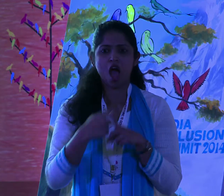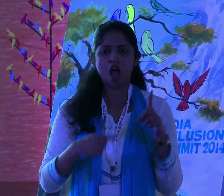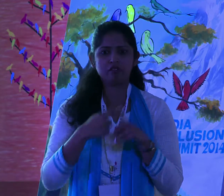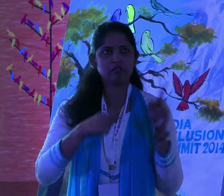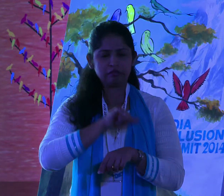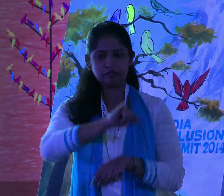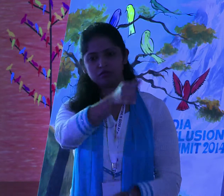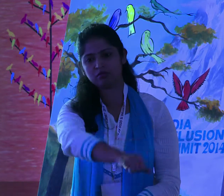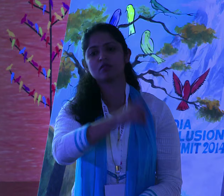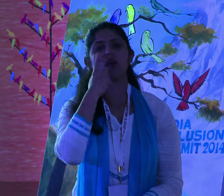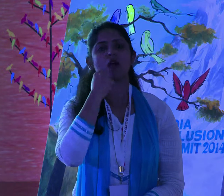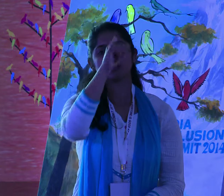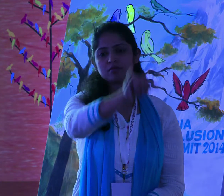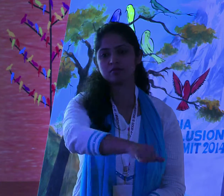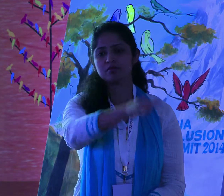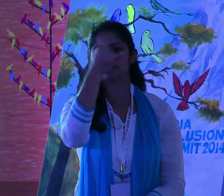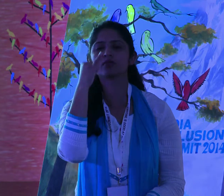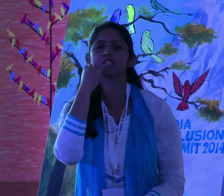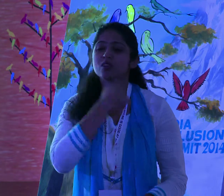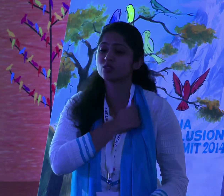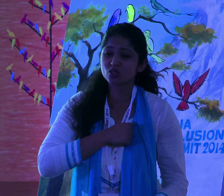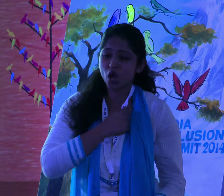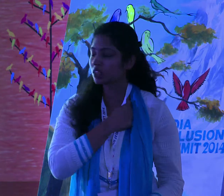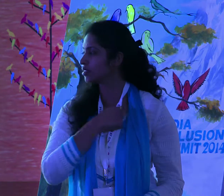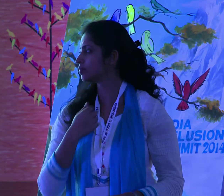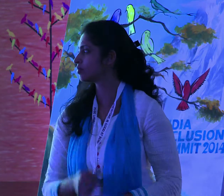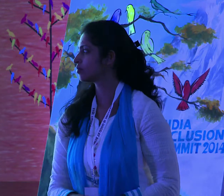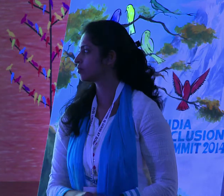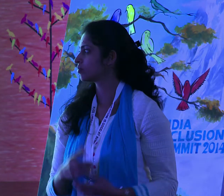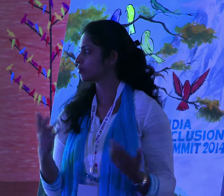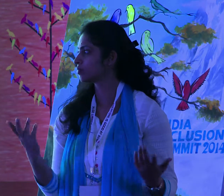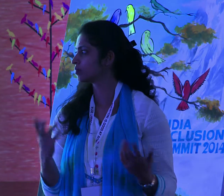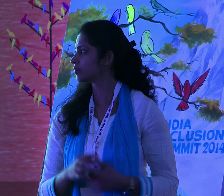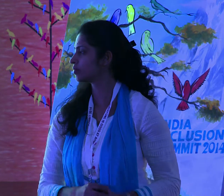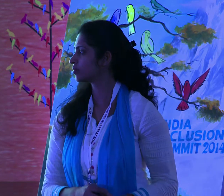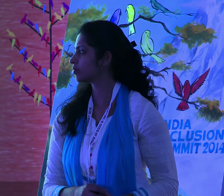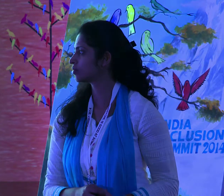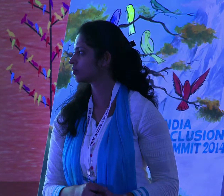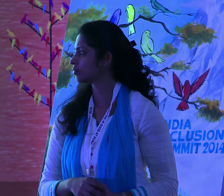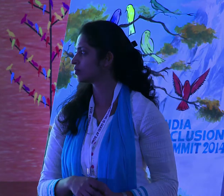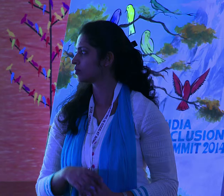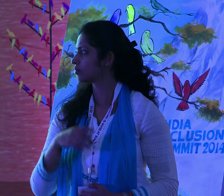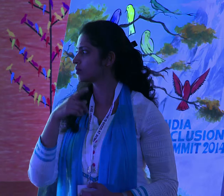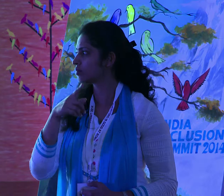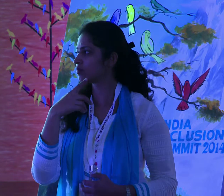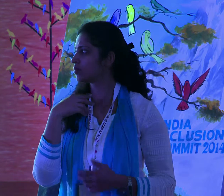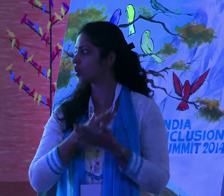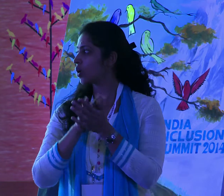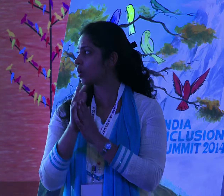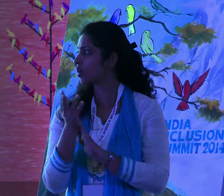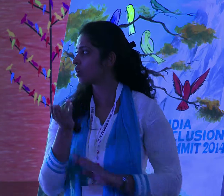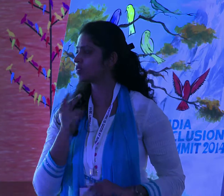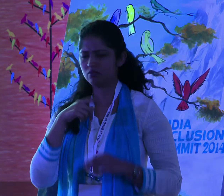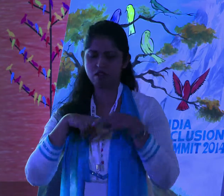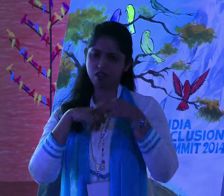hour, this boy caught me and he told me, sir, you have come here. I told, yes. Now, on the way to the hotel, I asked the boy a